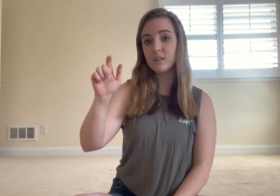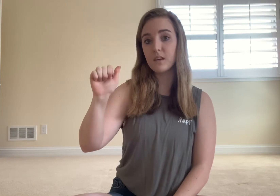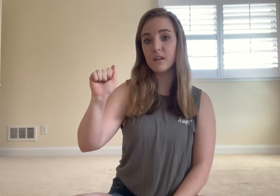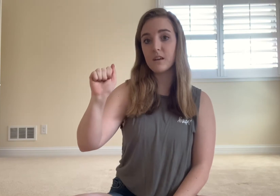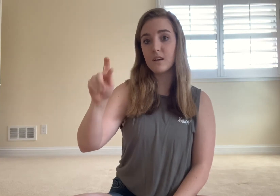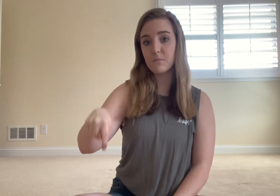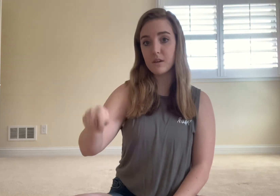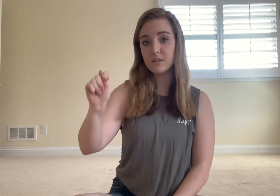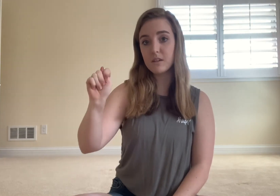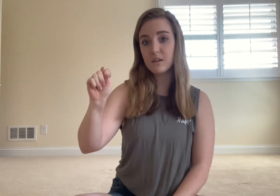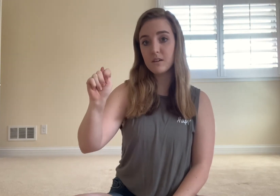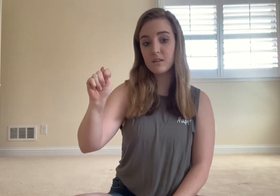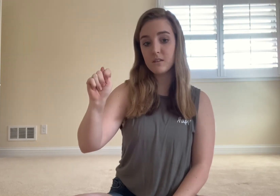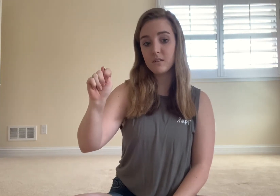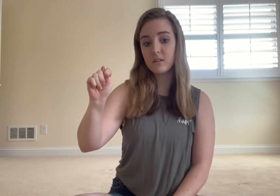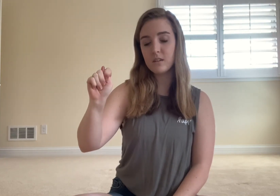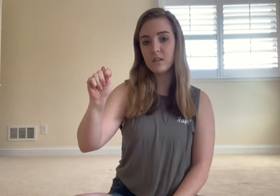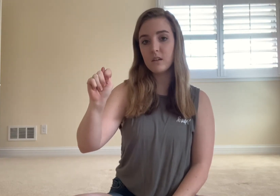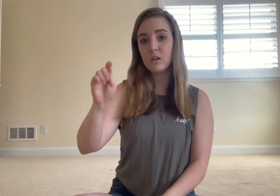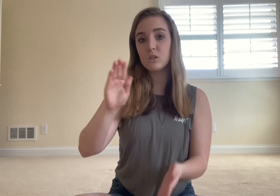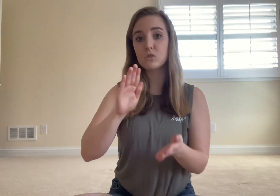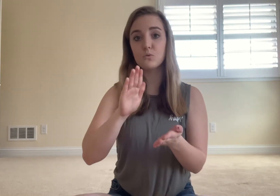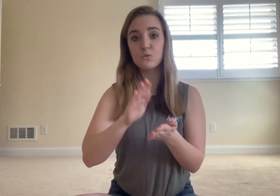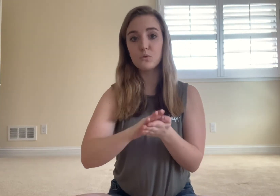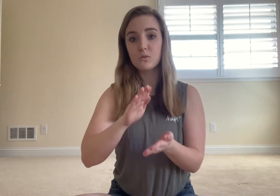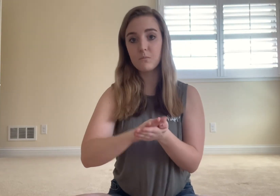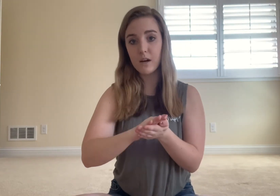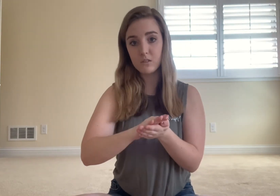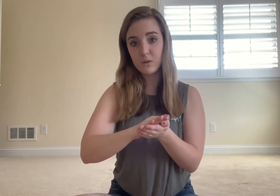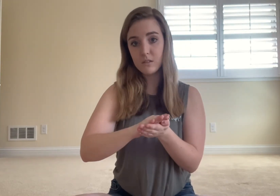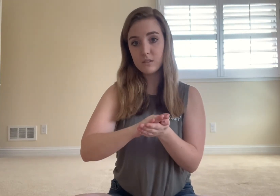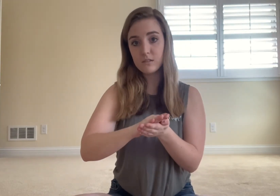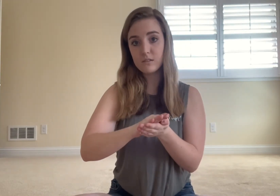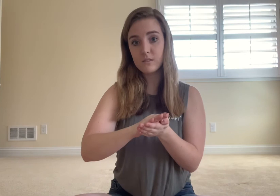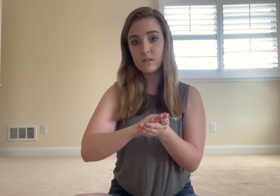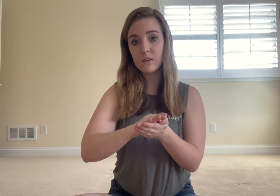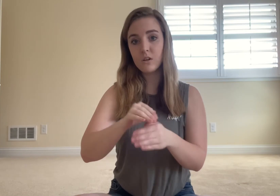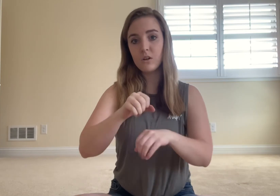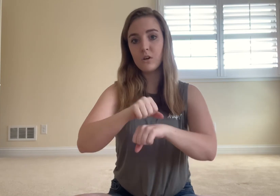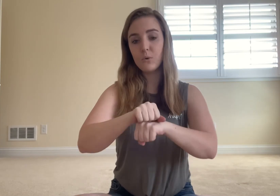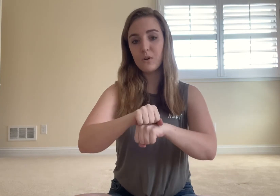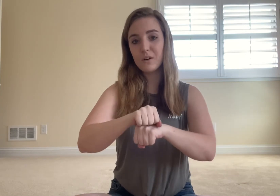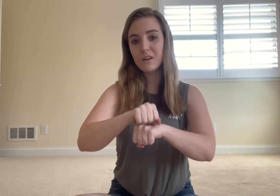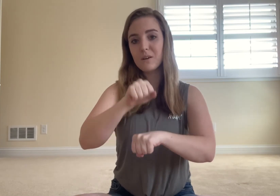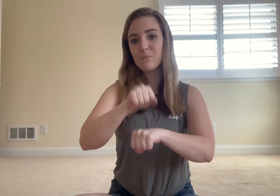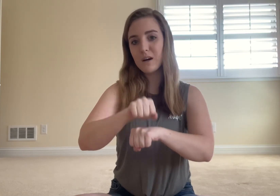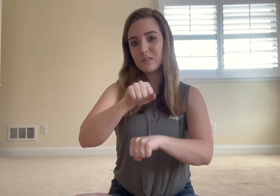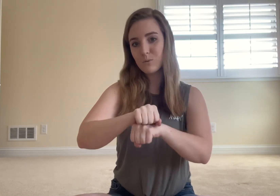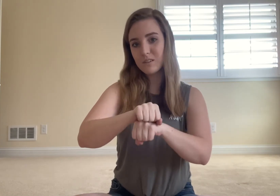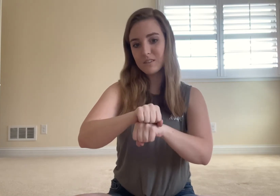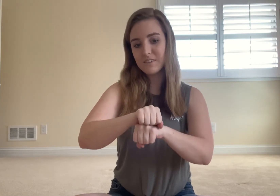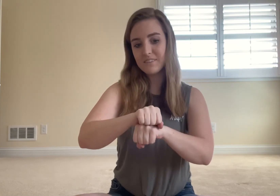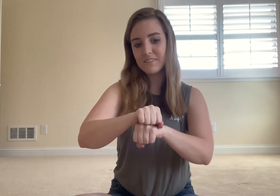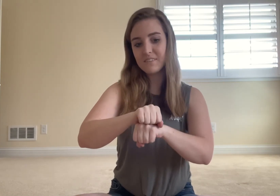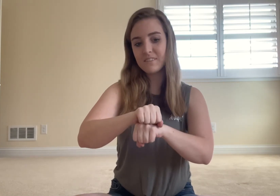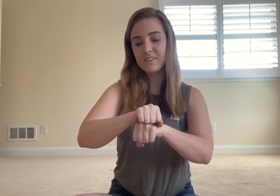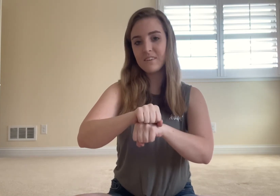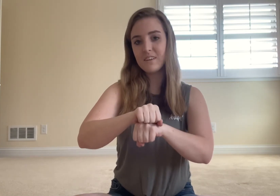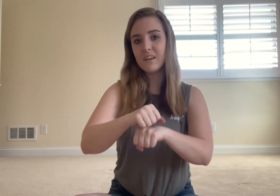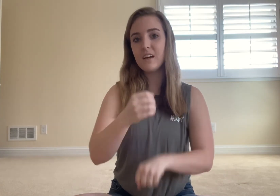Again, A-P-T. School, pat twice. Work, pat twice.